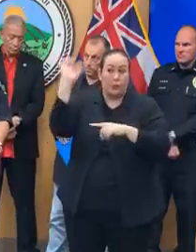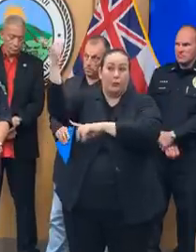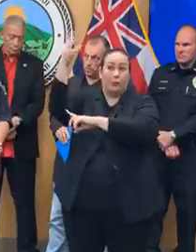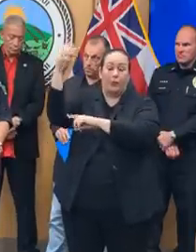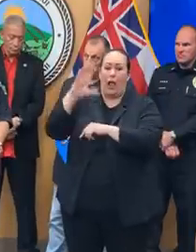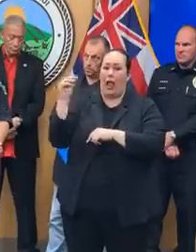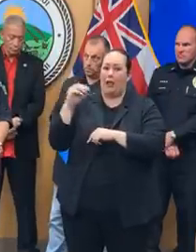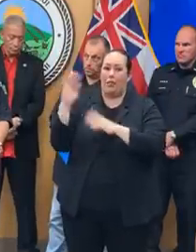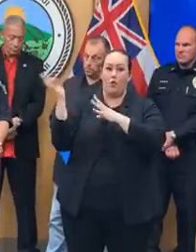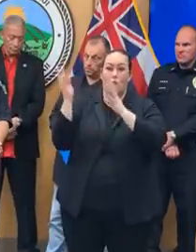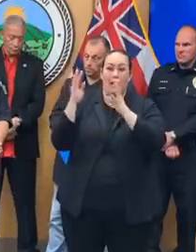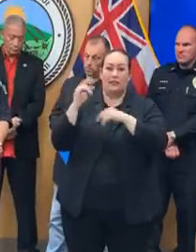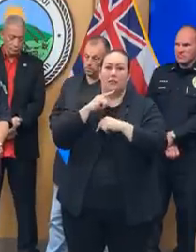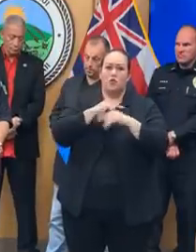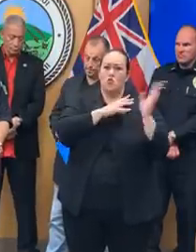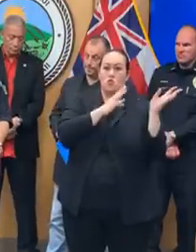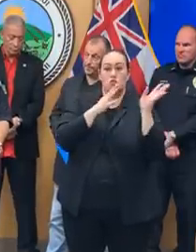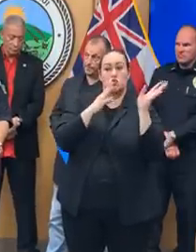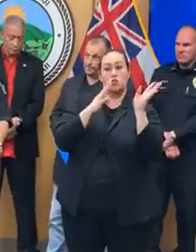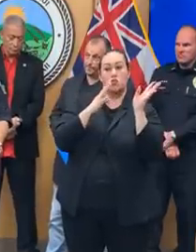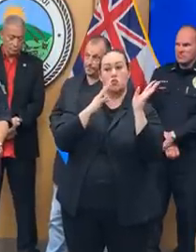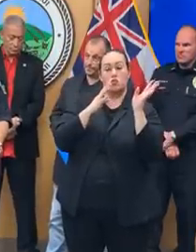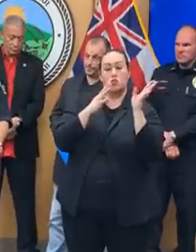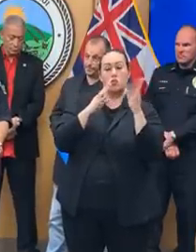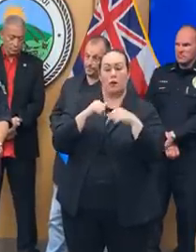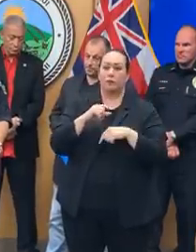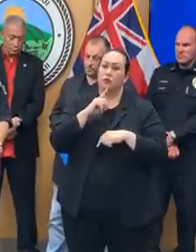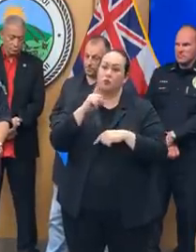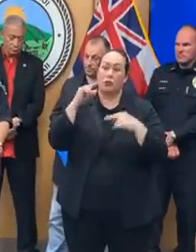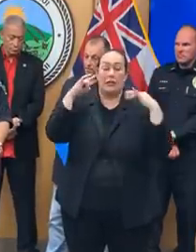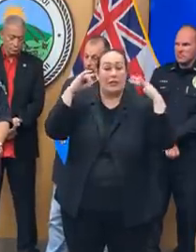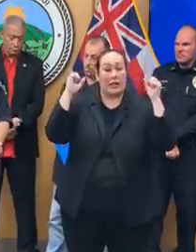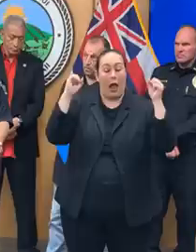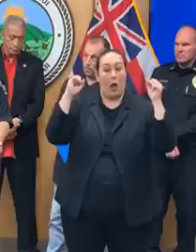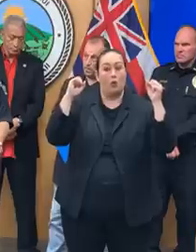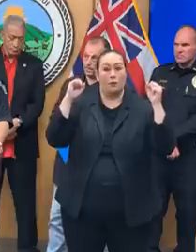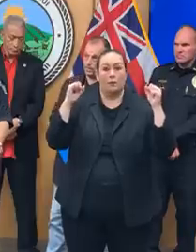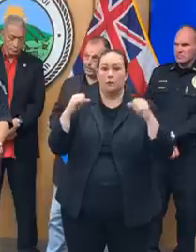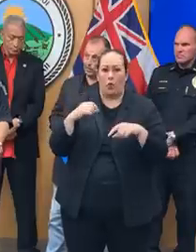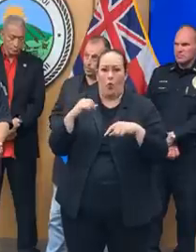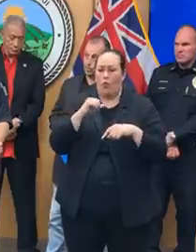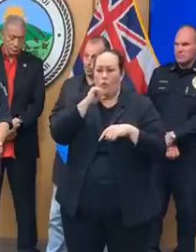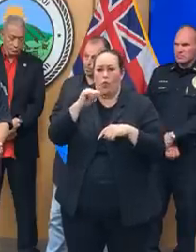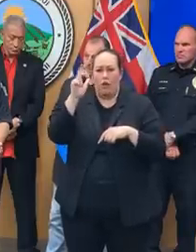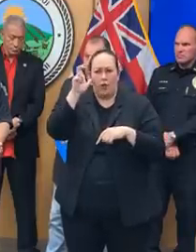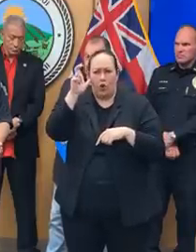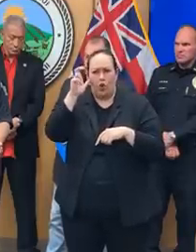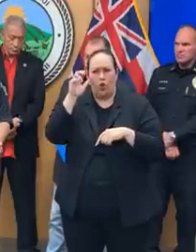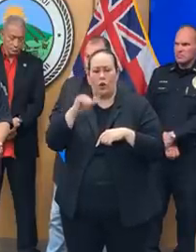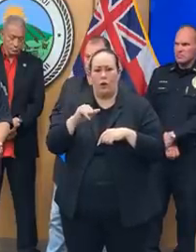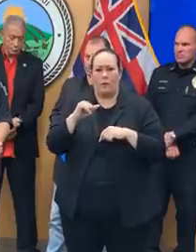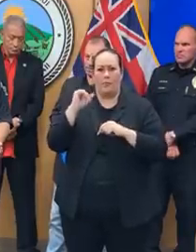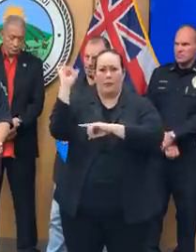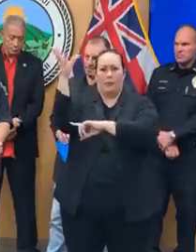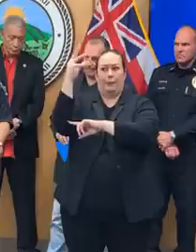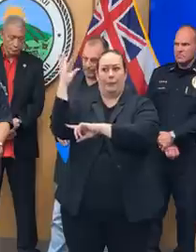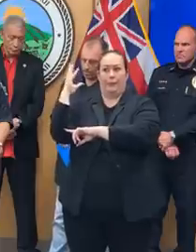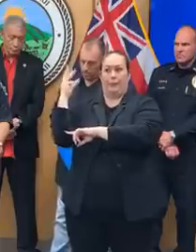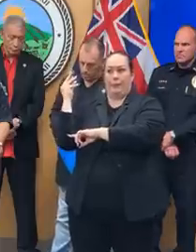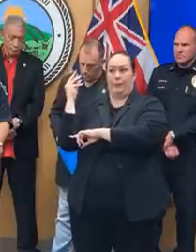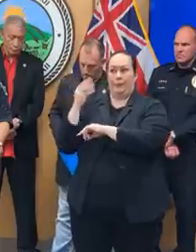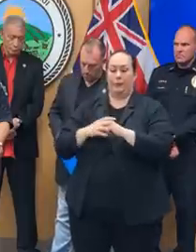the winds were very gusty and everything. I heard it was very loud, and so they wouldn't have heard the sirens. And